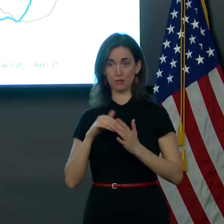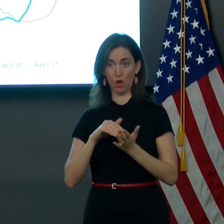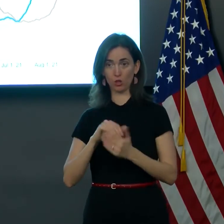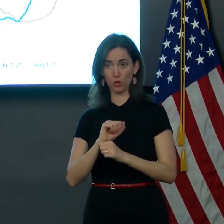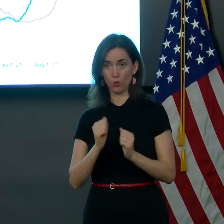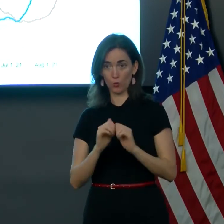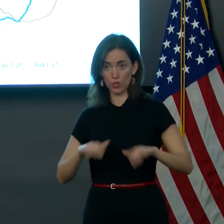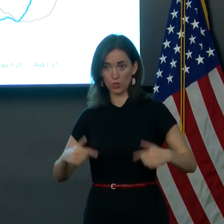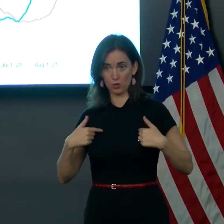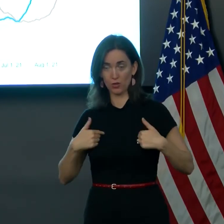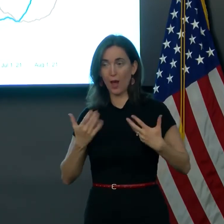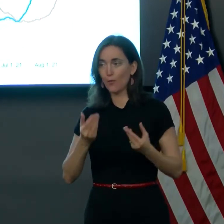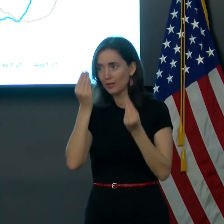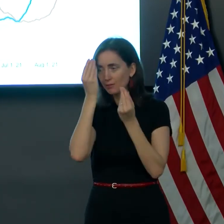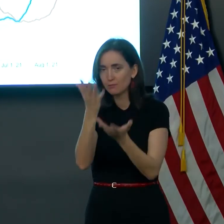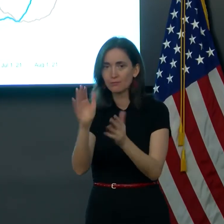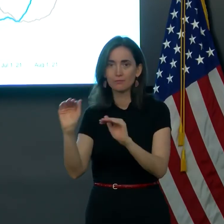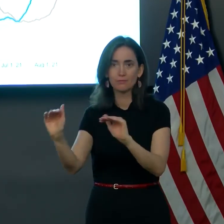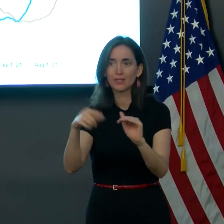I want to talk to the parents